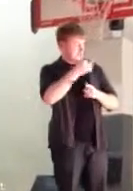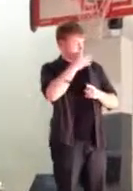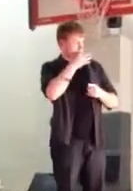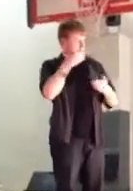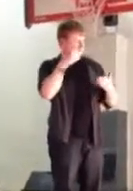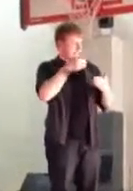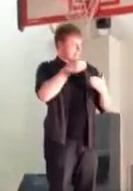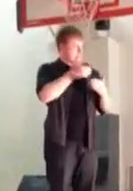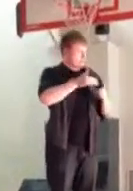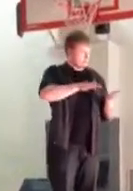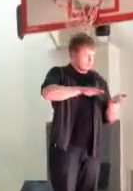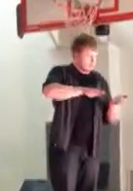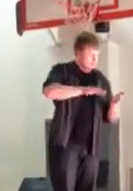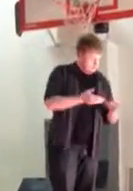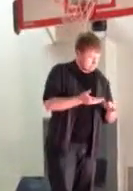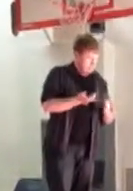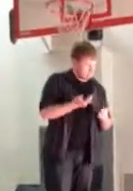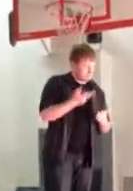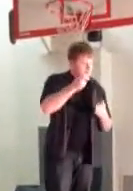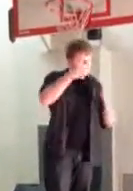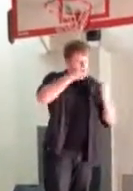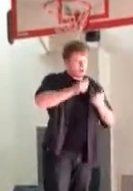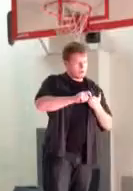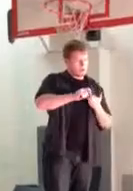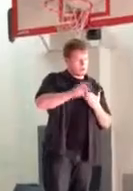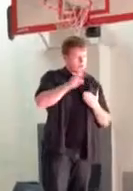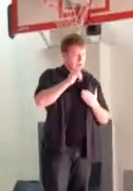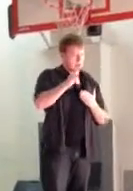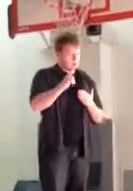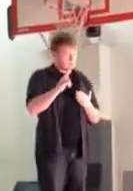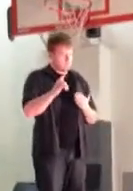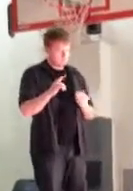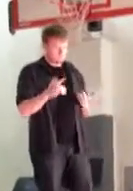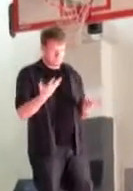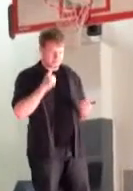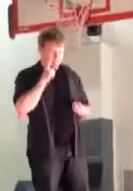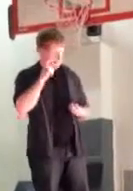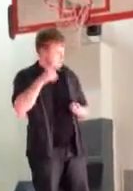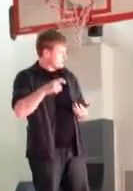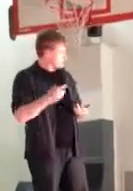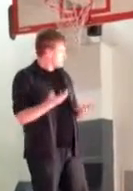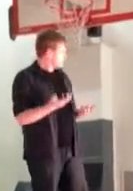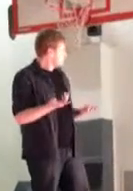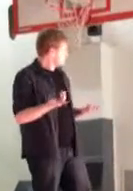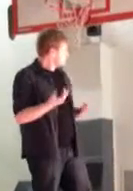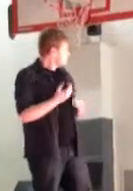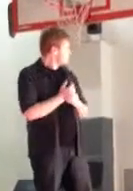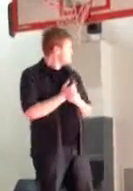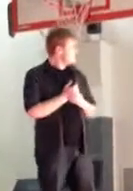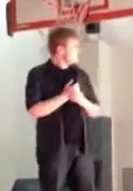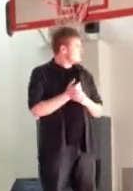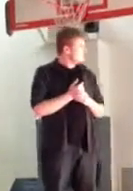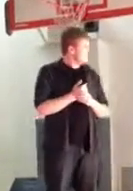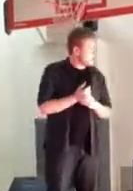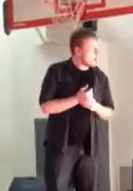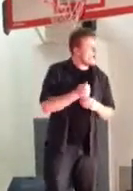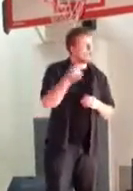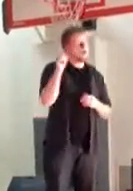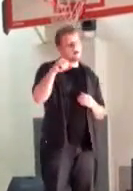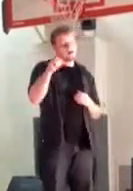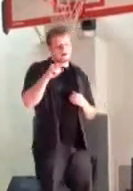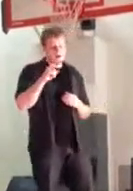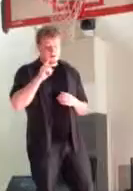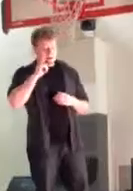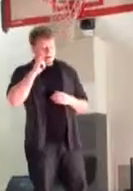Now, the deaf person, he was going to die soon. And he started to think about writing his will. And he was just like,